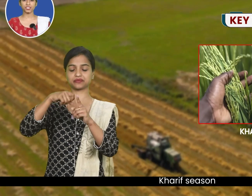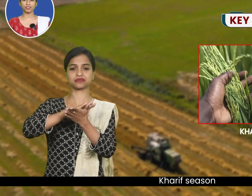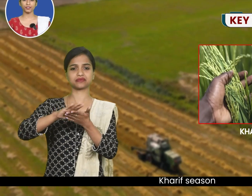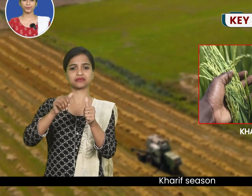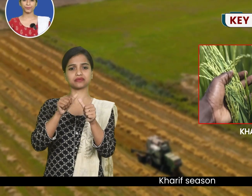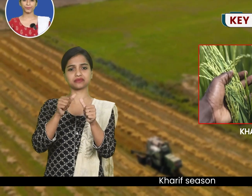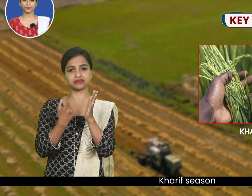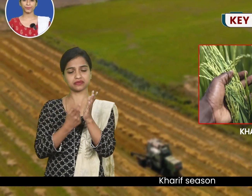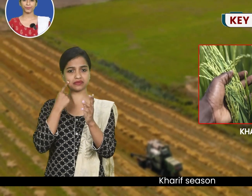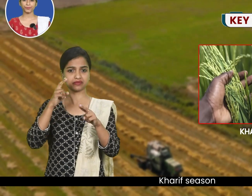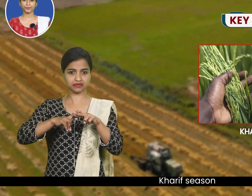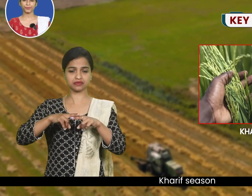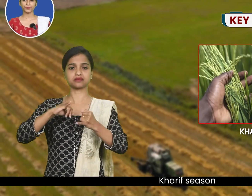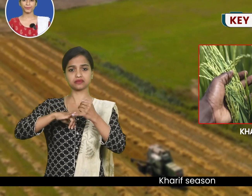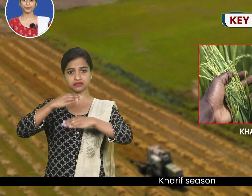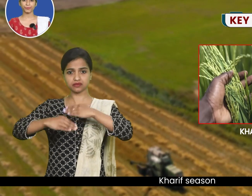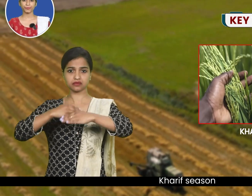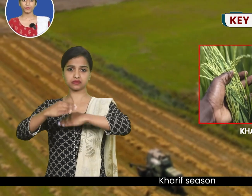Kharif season,